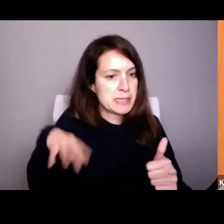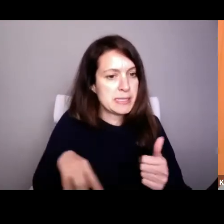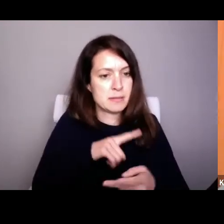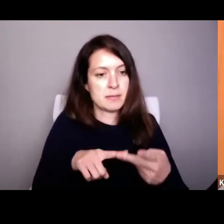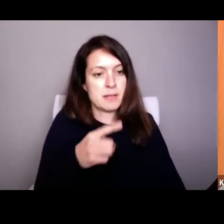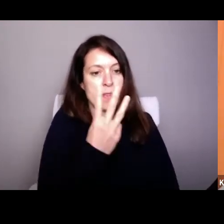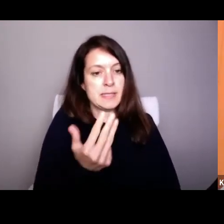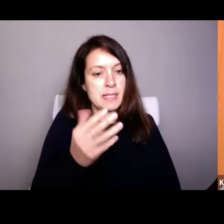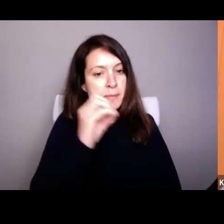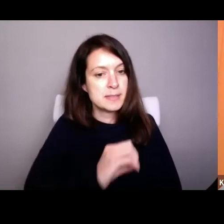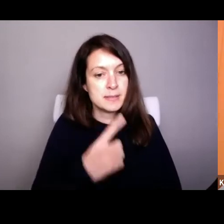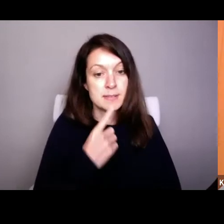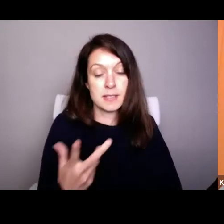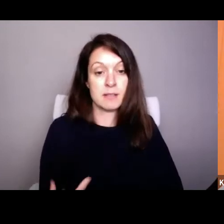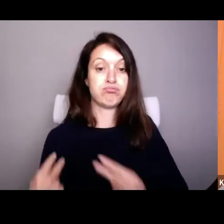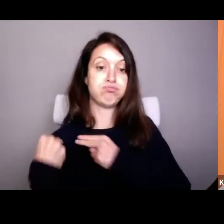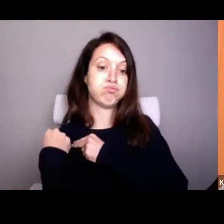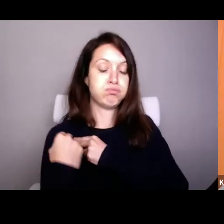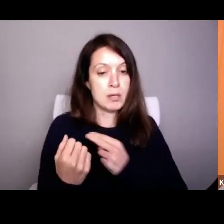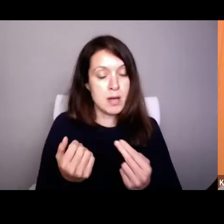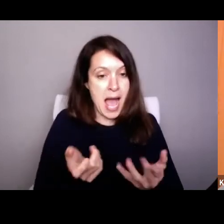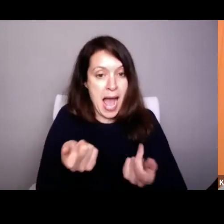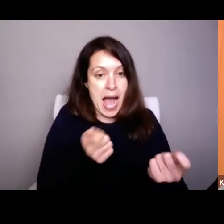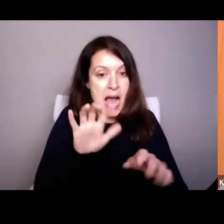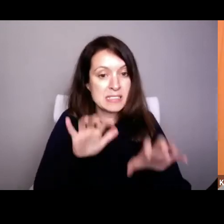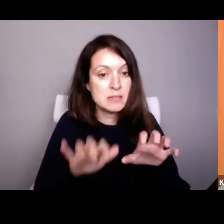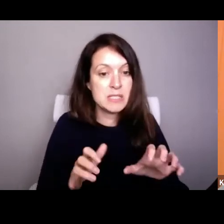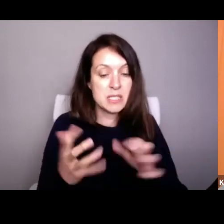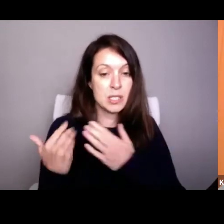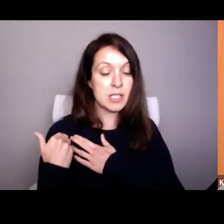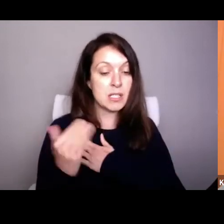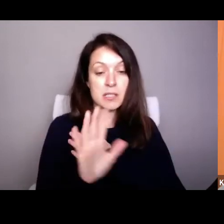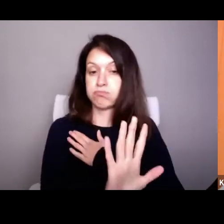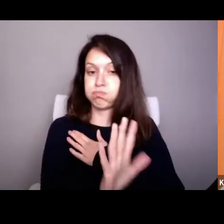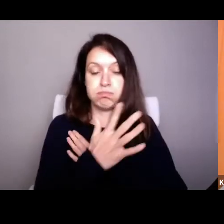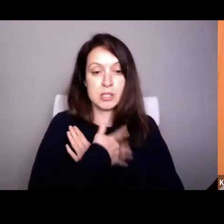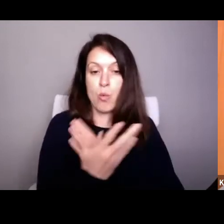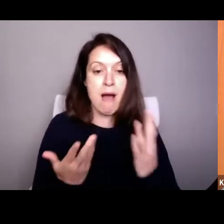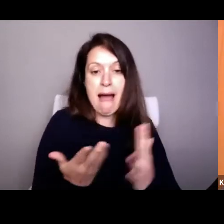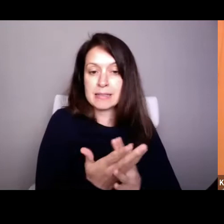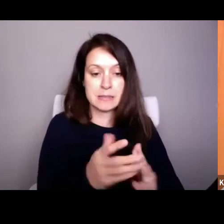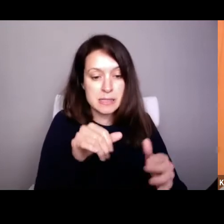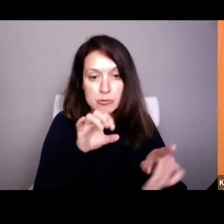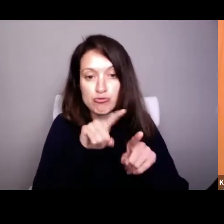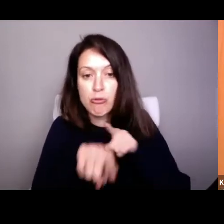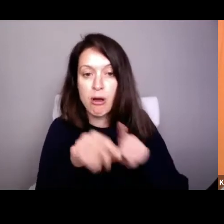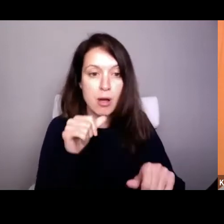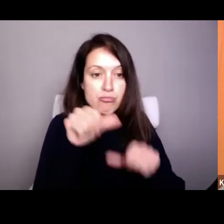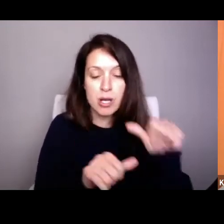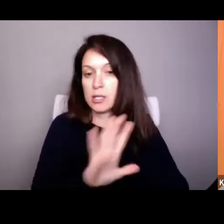that the administrative burden of applying for funding put them off attempting to even access it. Next slide, please, Louise.